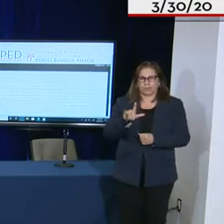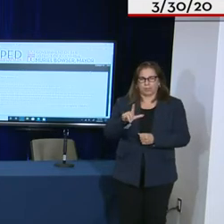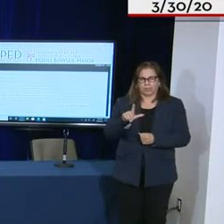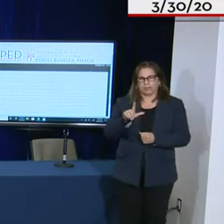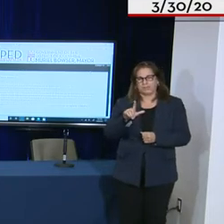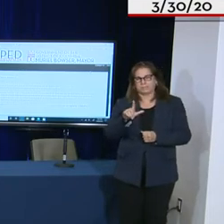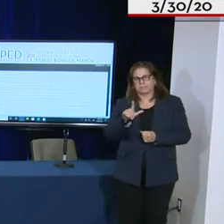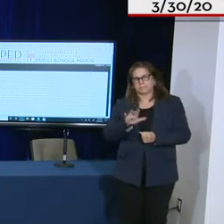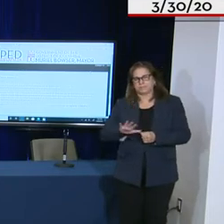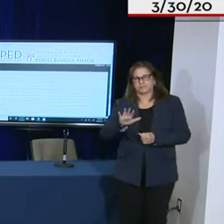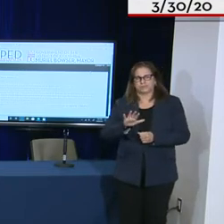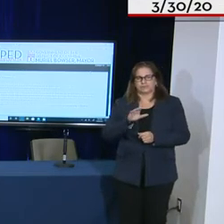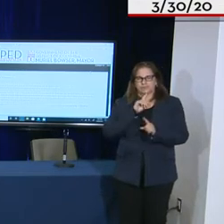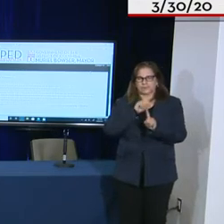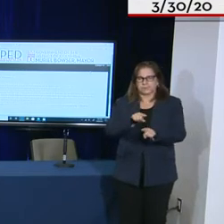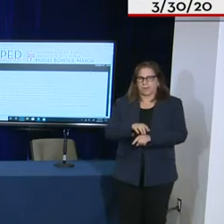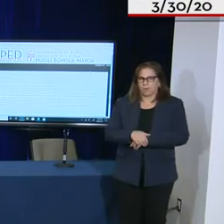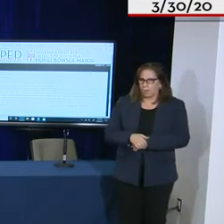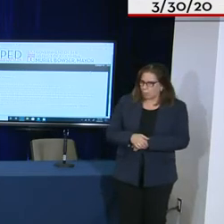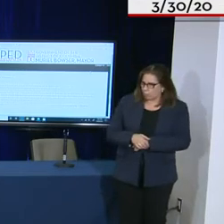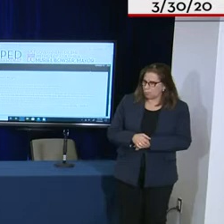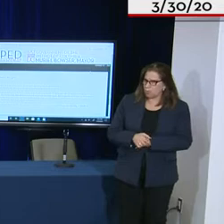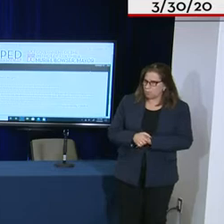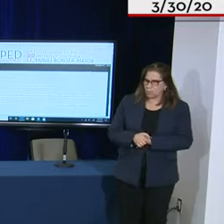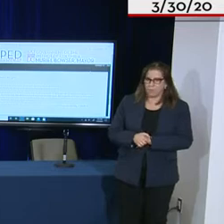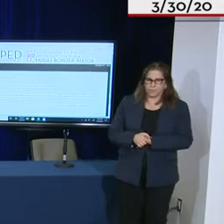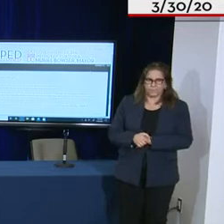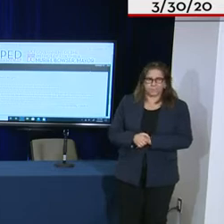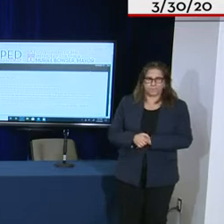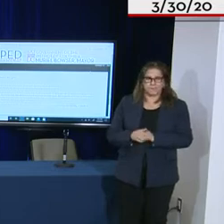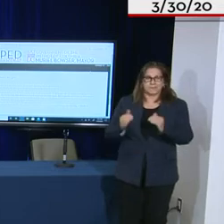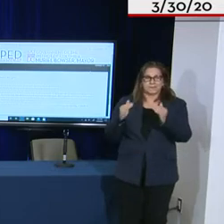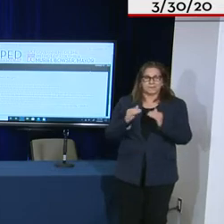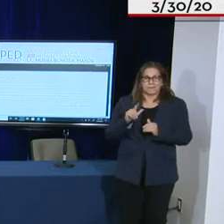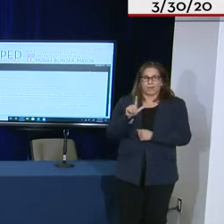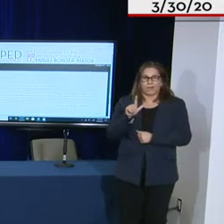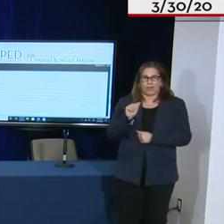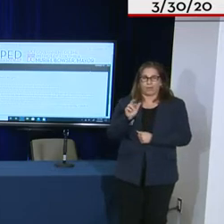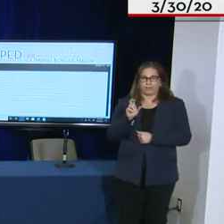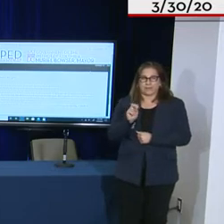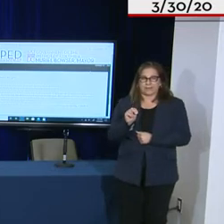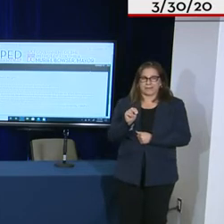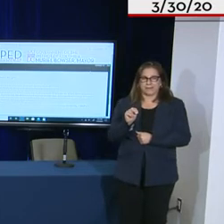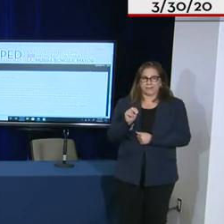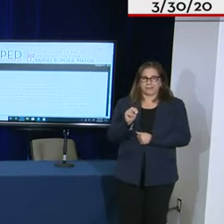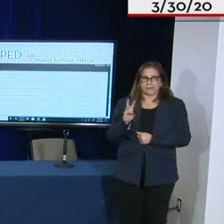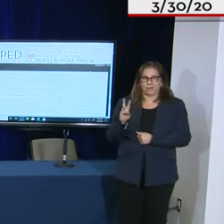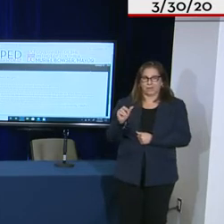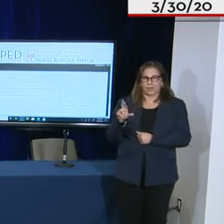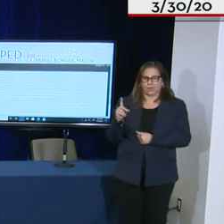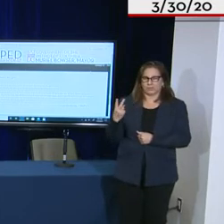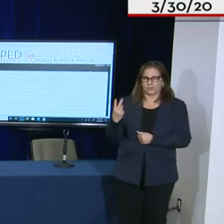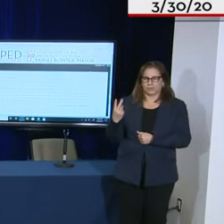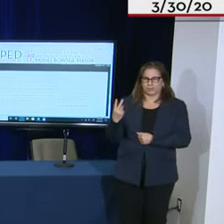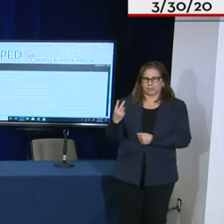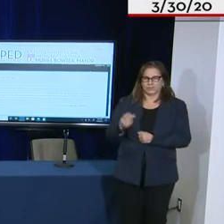All right, our next question is going to be Lauren in Ward 2. Lauren, you are live. Hi, Lauren.